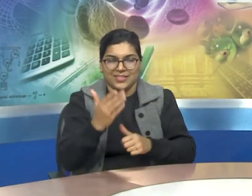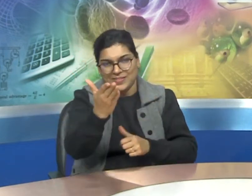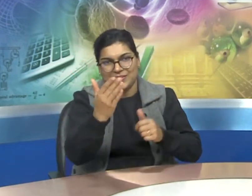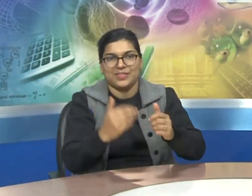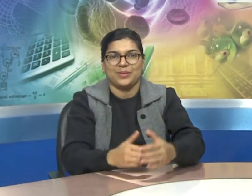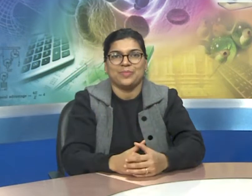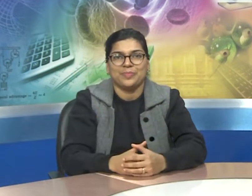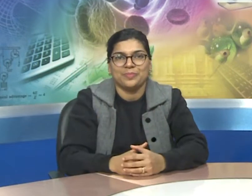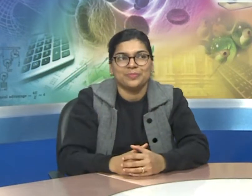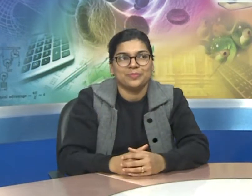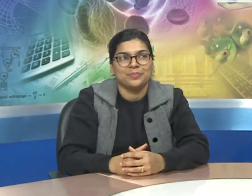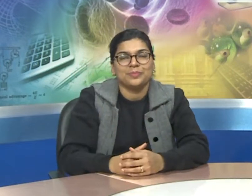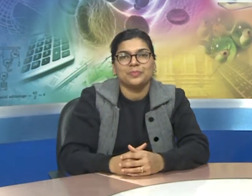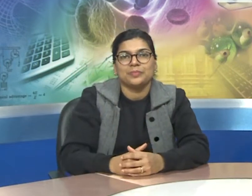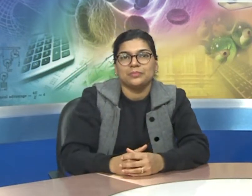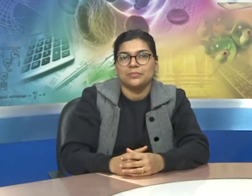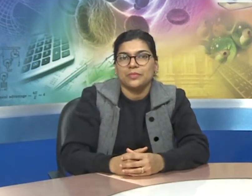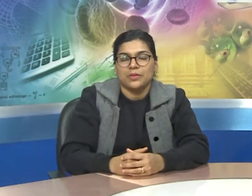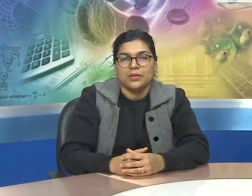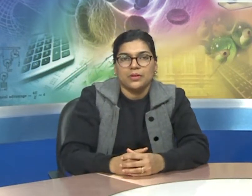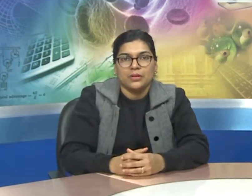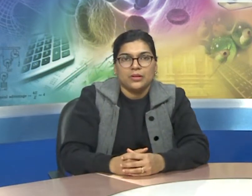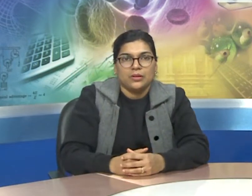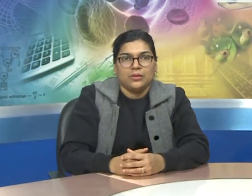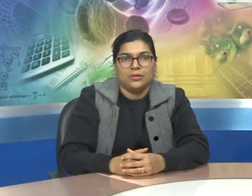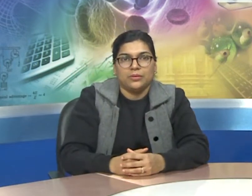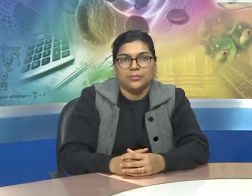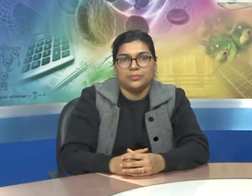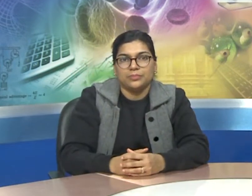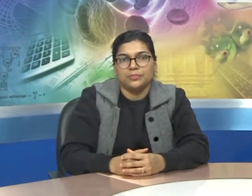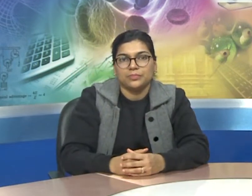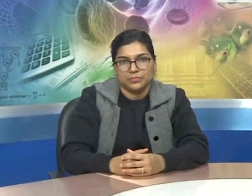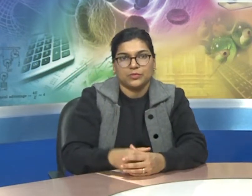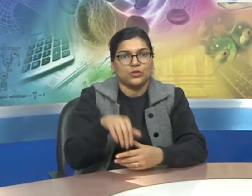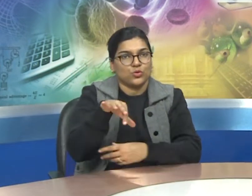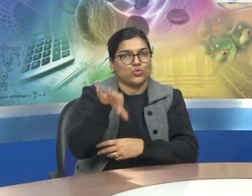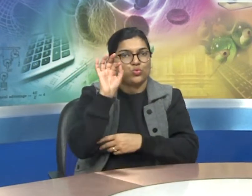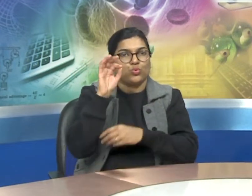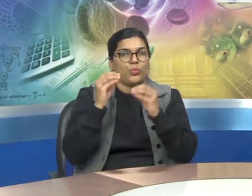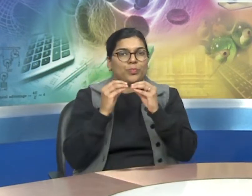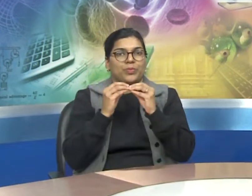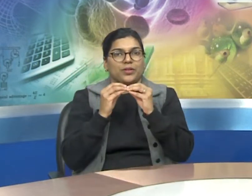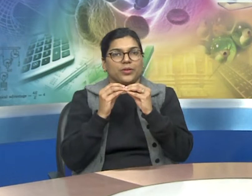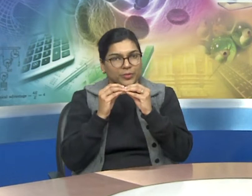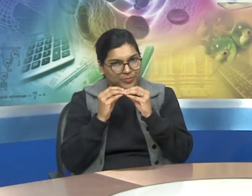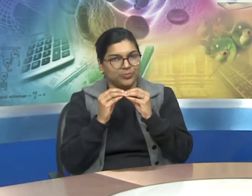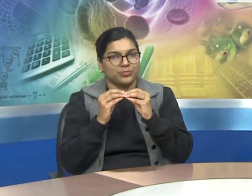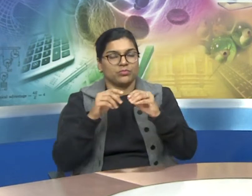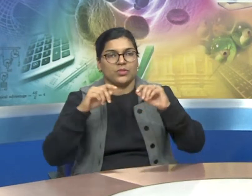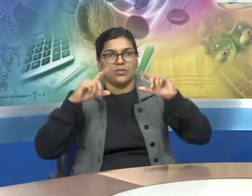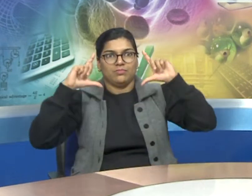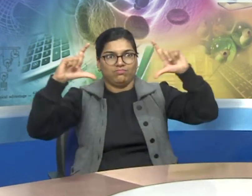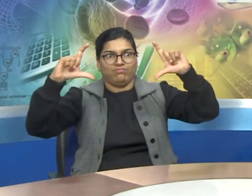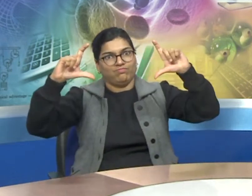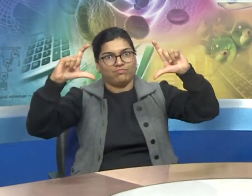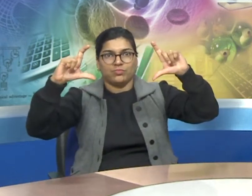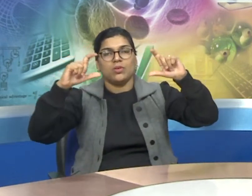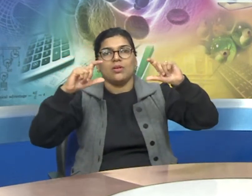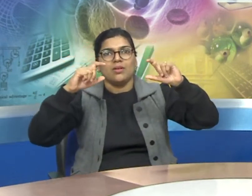Have a look at the answer. So the correct option is B. It